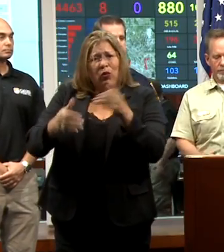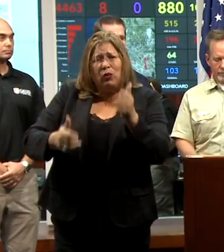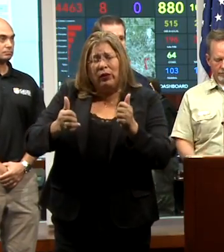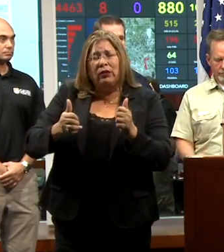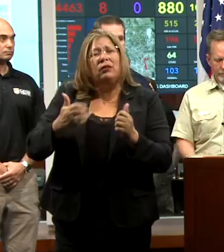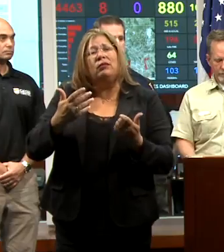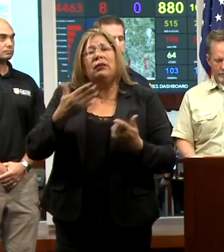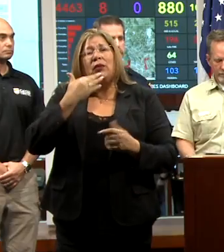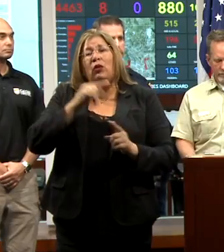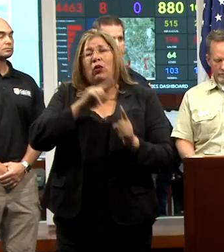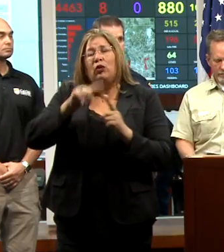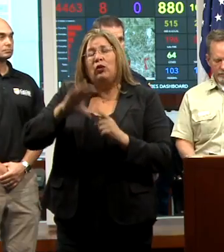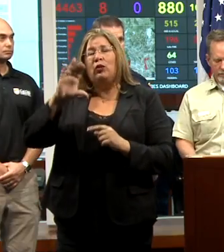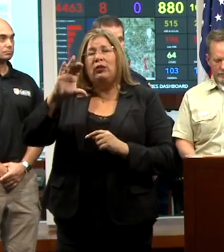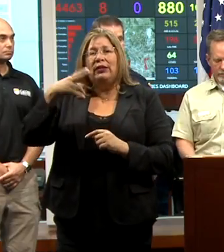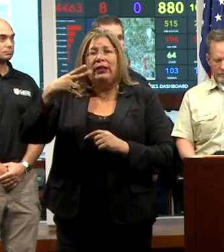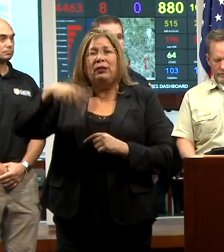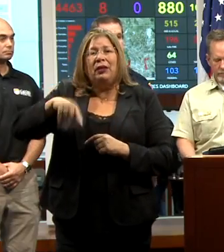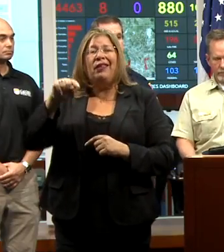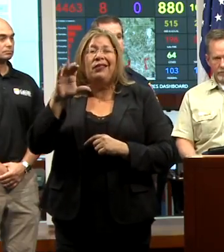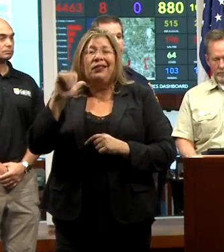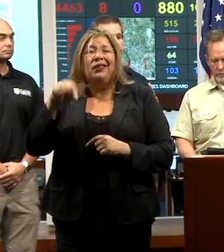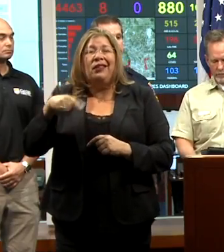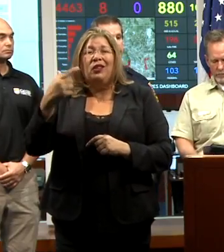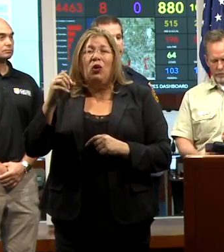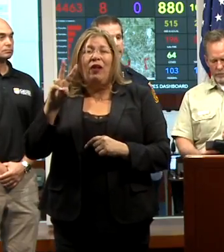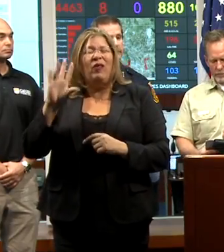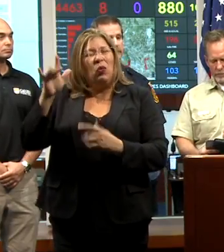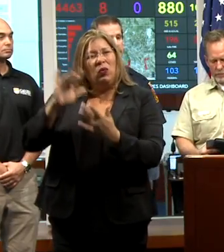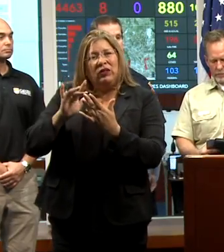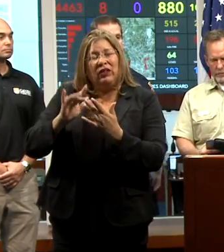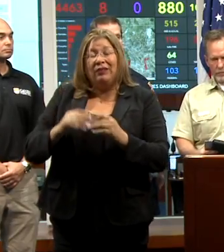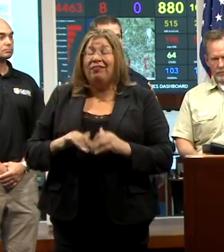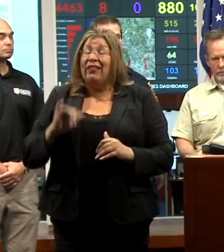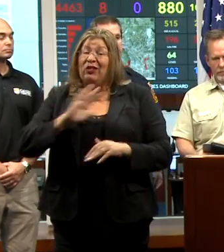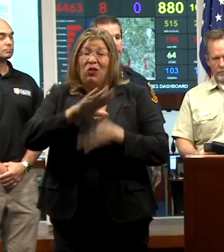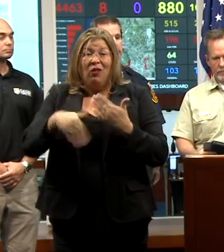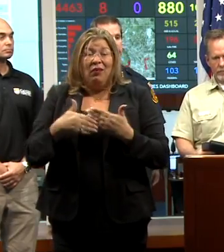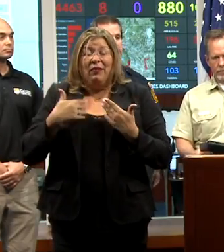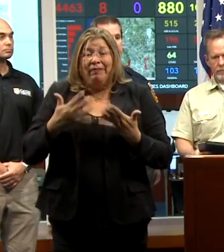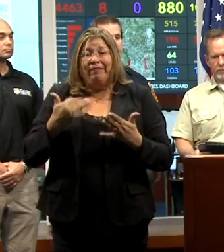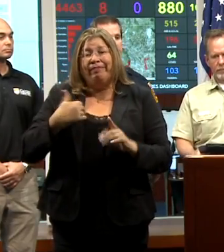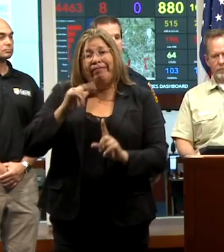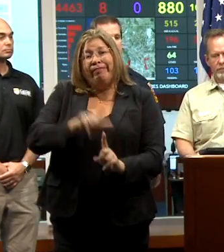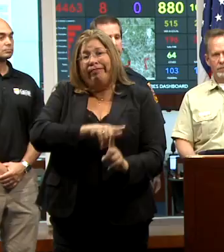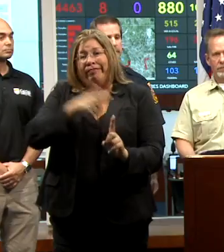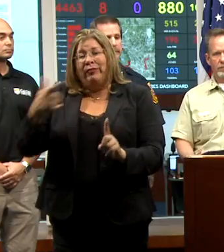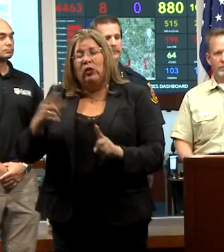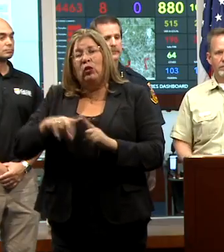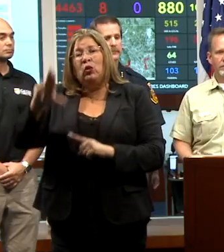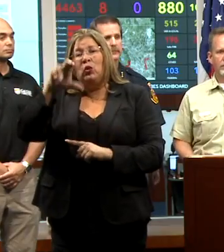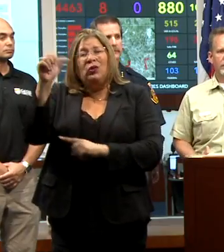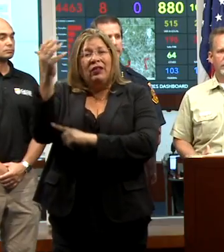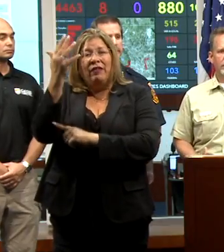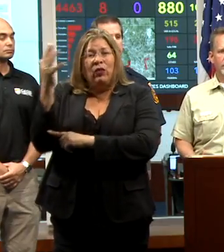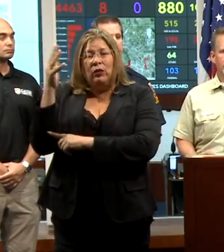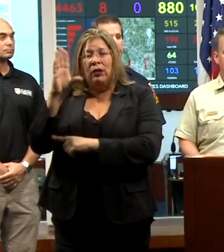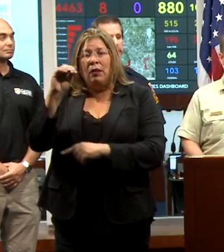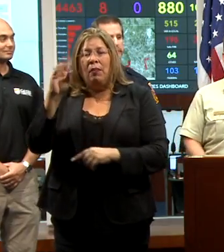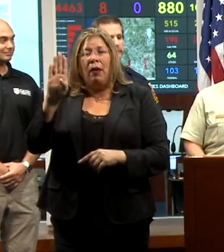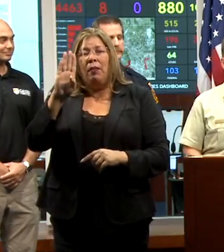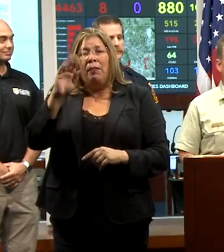at chp.ca.gov. That's all I have. With that, I will turn it over to Fire and Aviation Director of the U.S. Forest Service, Bob